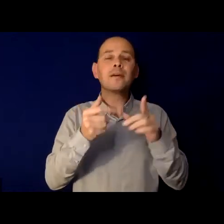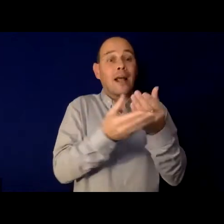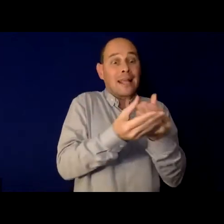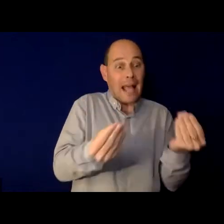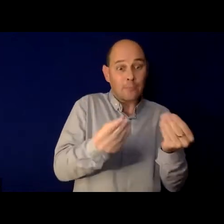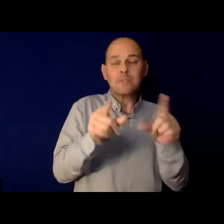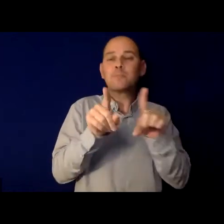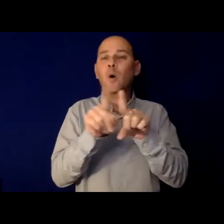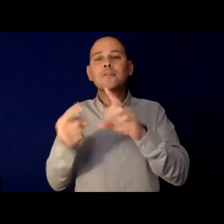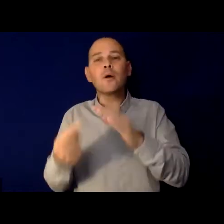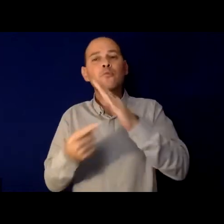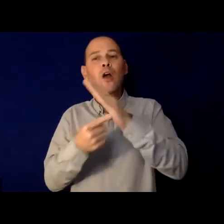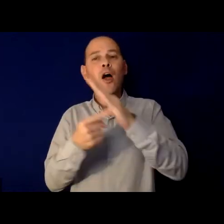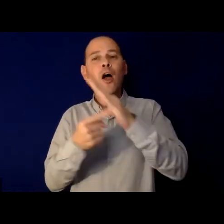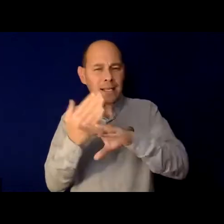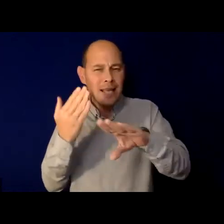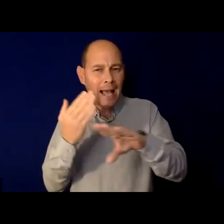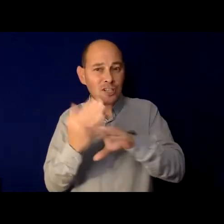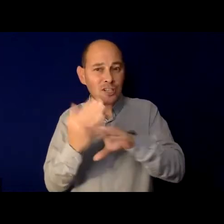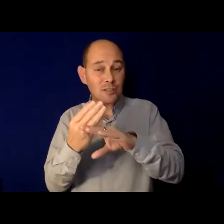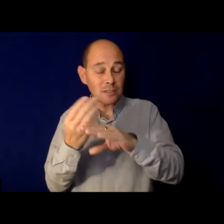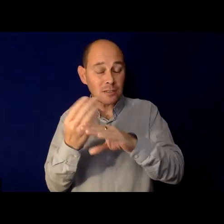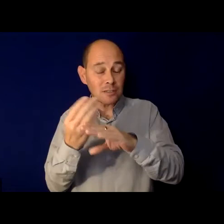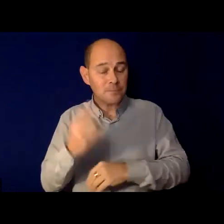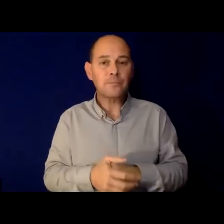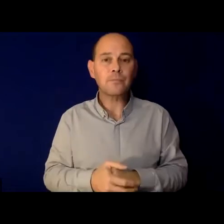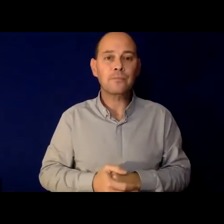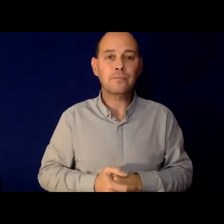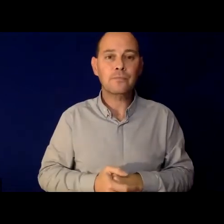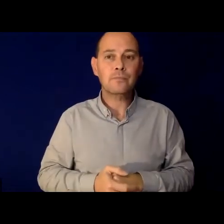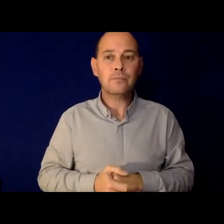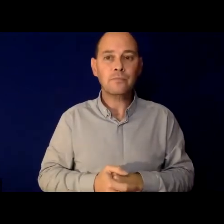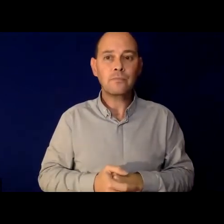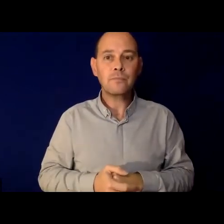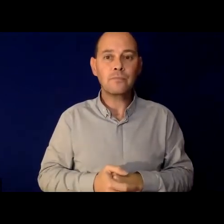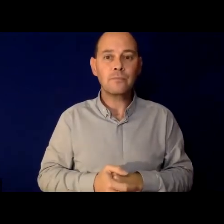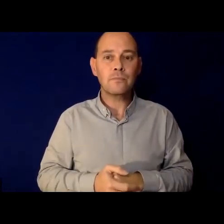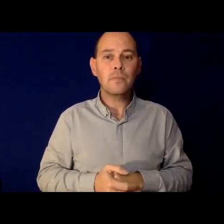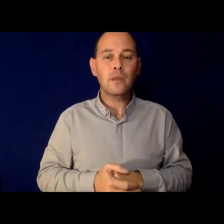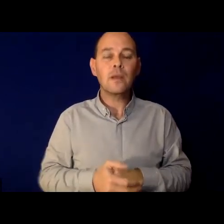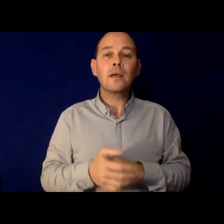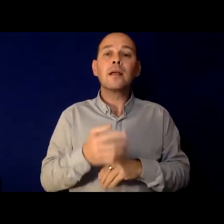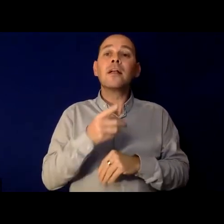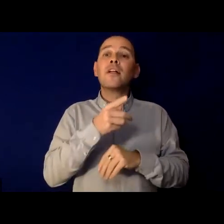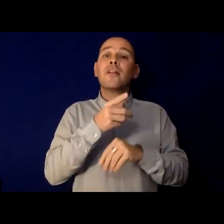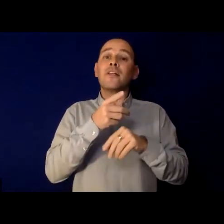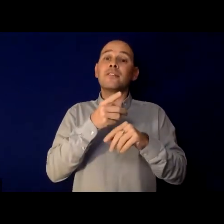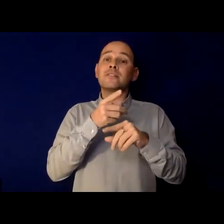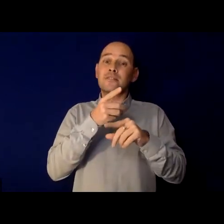the prioritized actions that came out of it, kind of appear across all of the